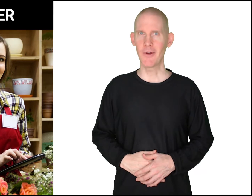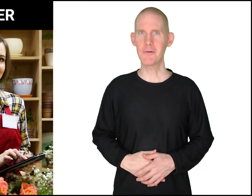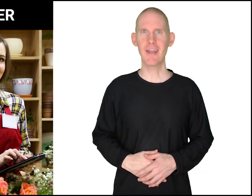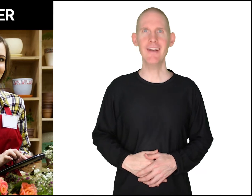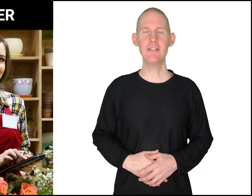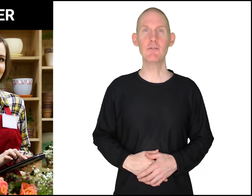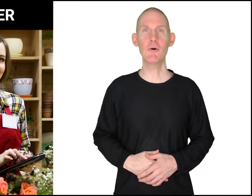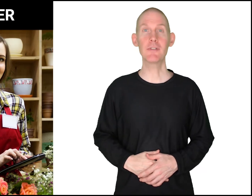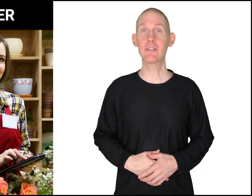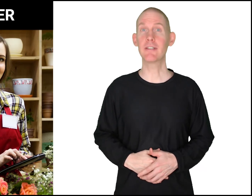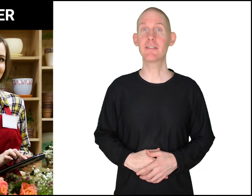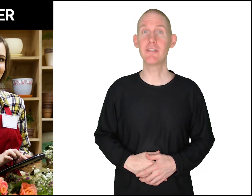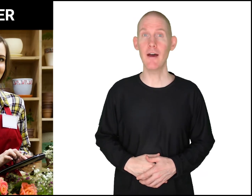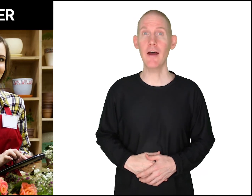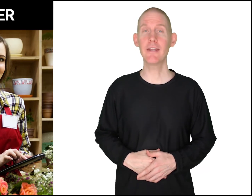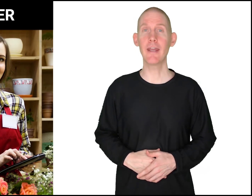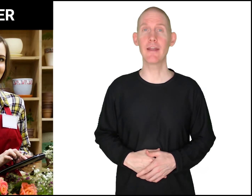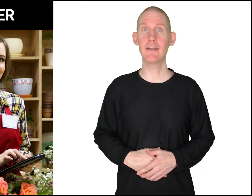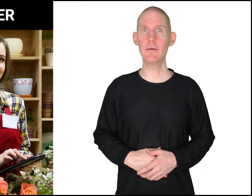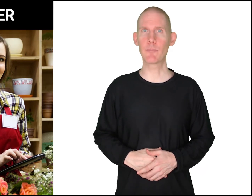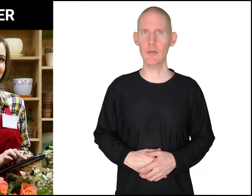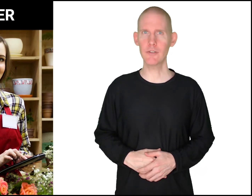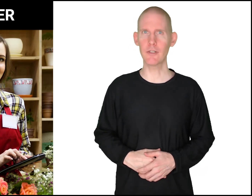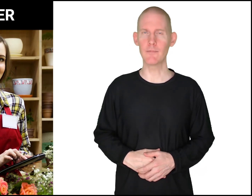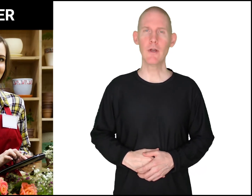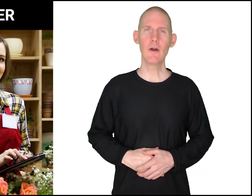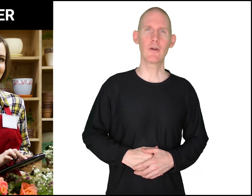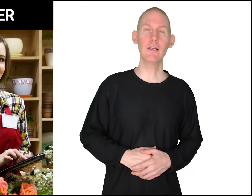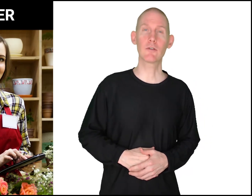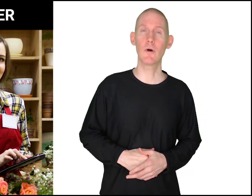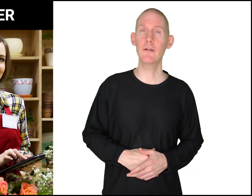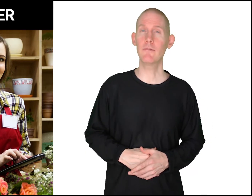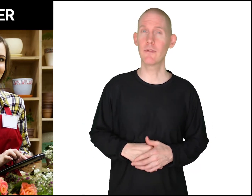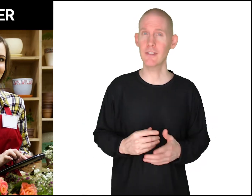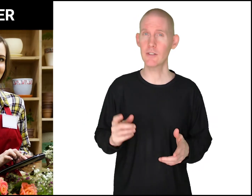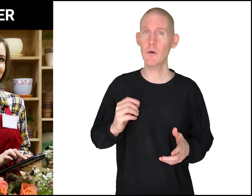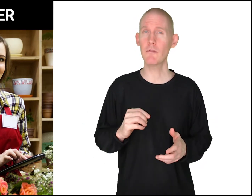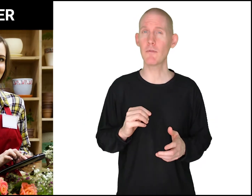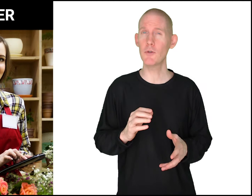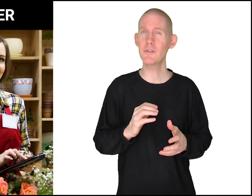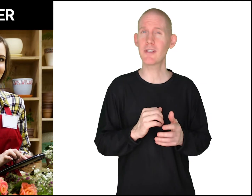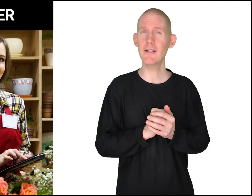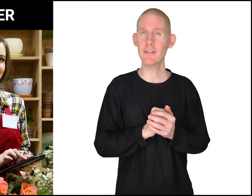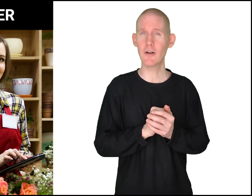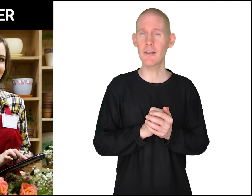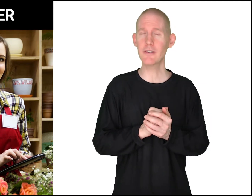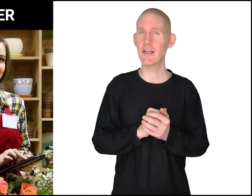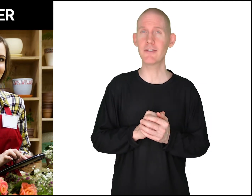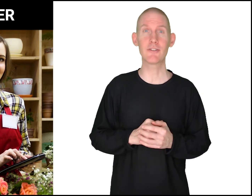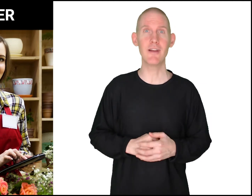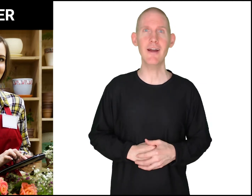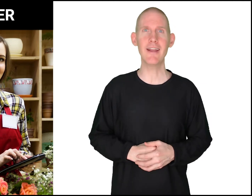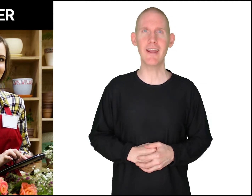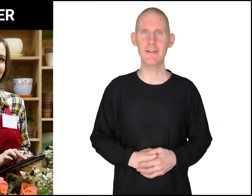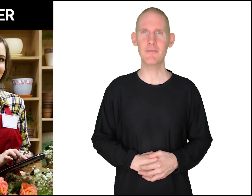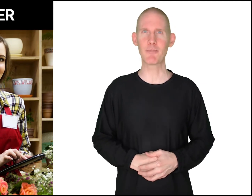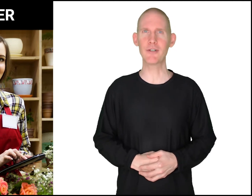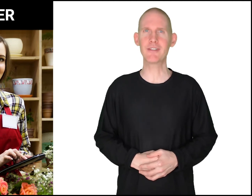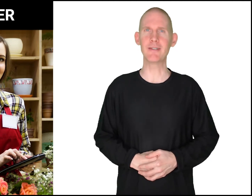Okay, did you notice it does not end in person? Okay, so this is one of the few signs on our list that does not end in person.